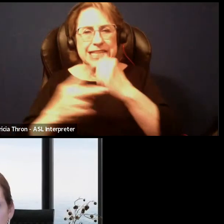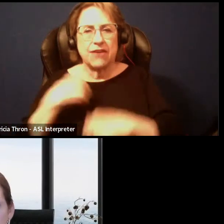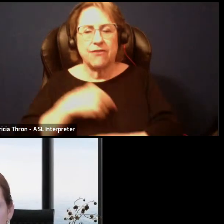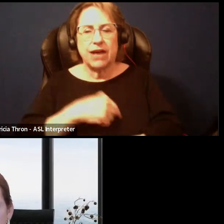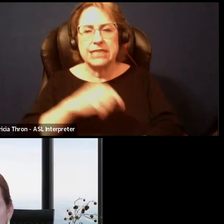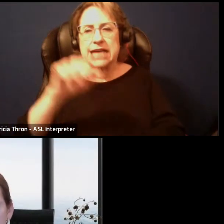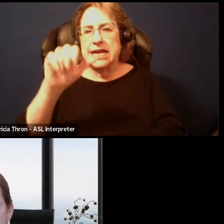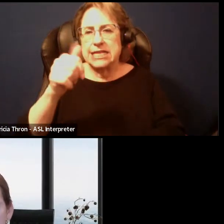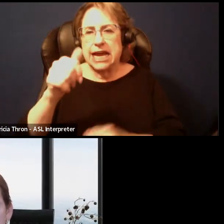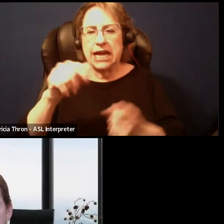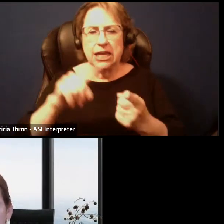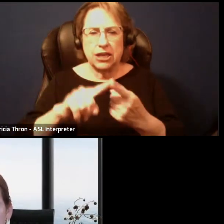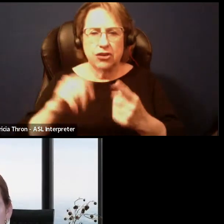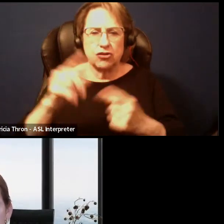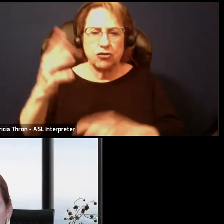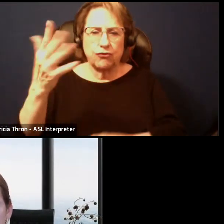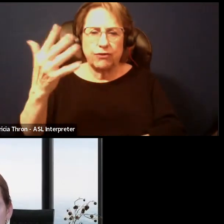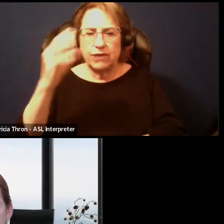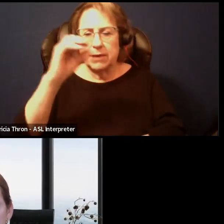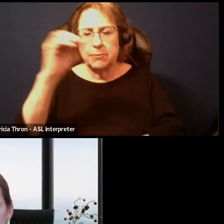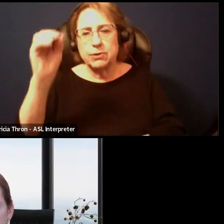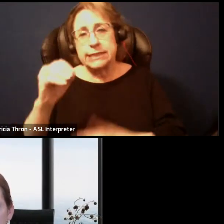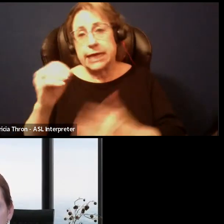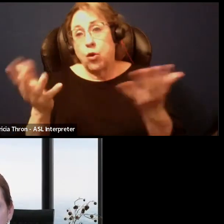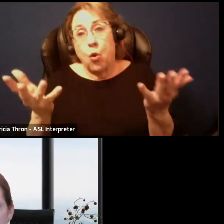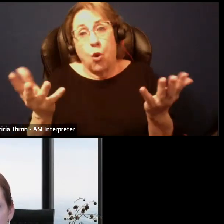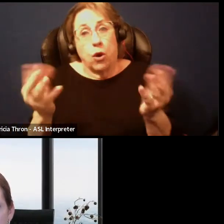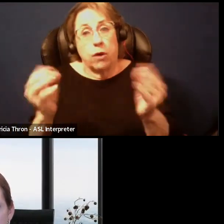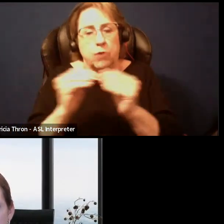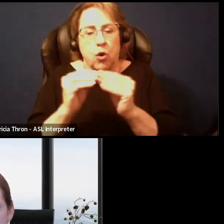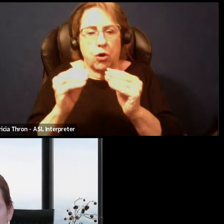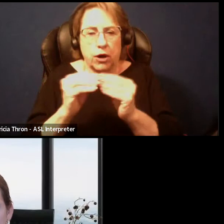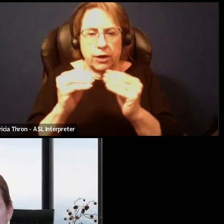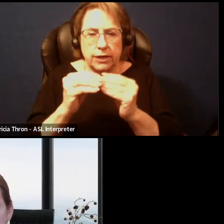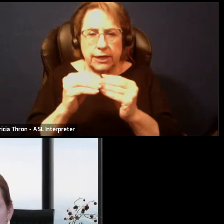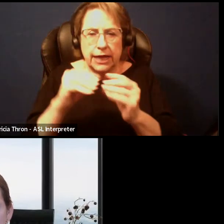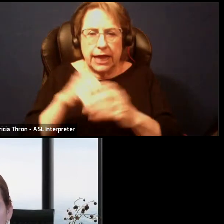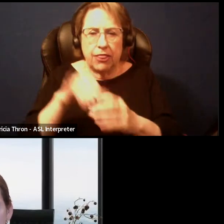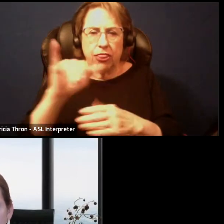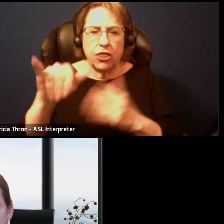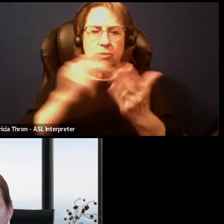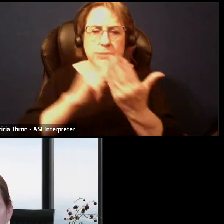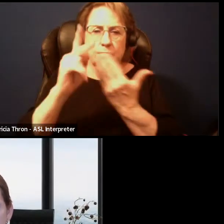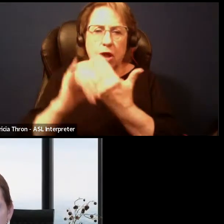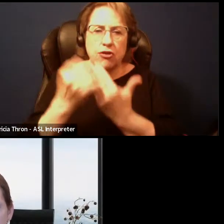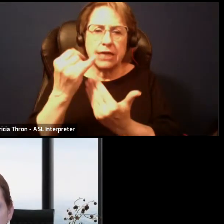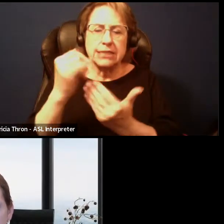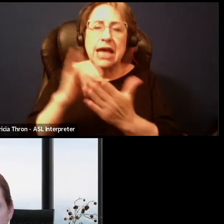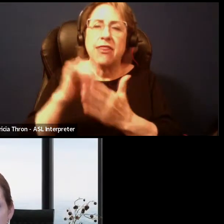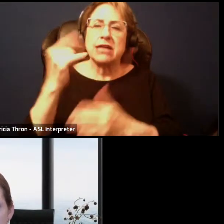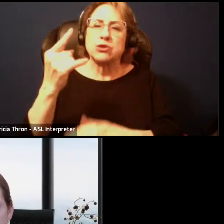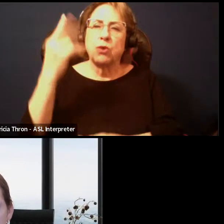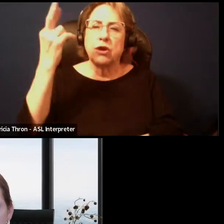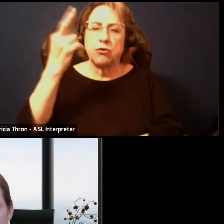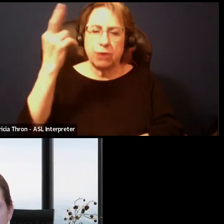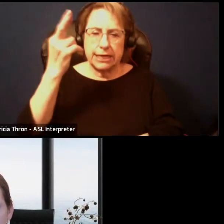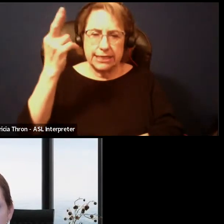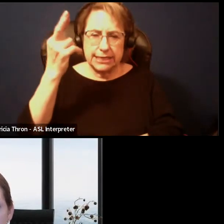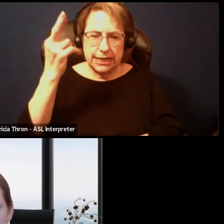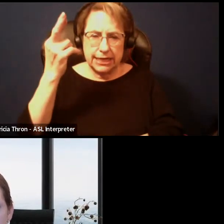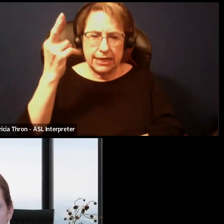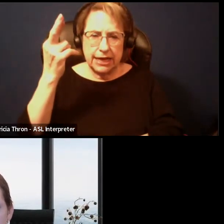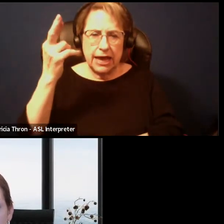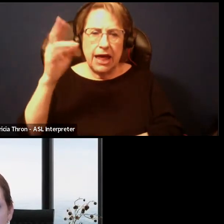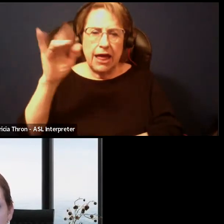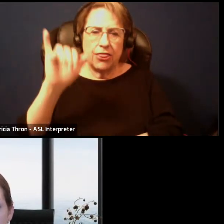15% or more in terms of escalation on those projects. And that's one of the reasons the overall budget in Measure L does look very